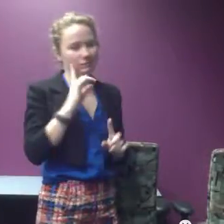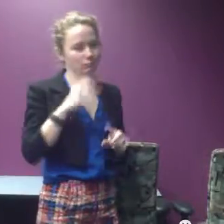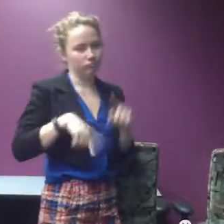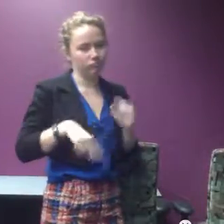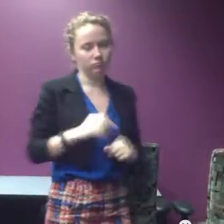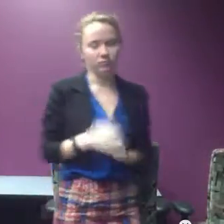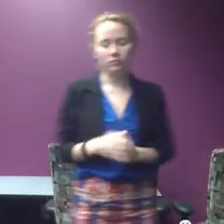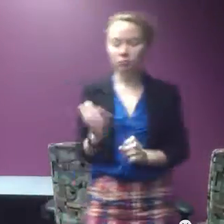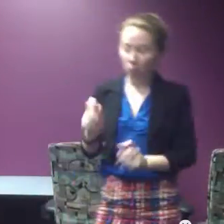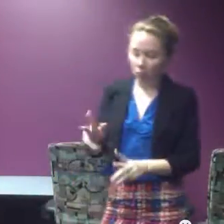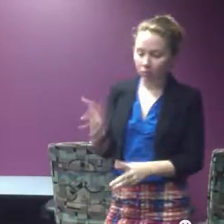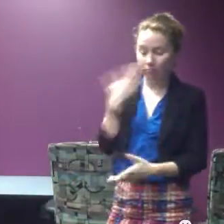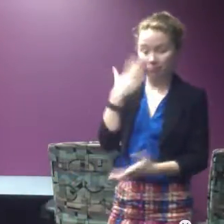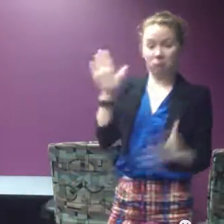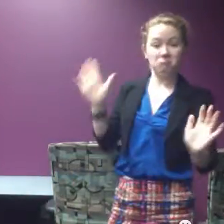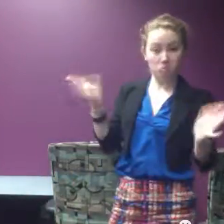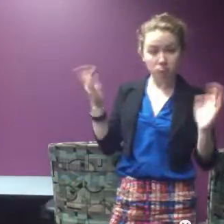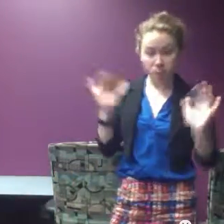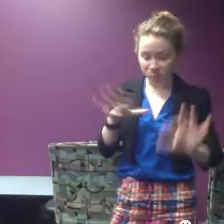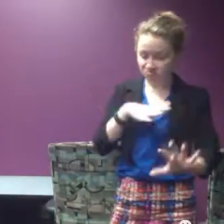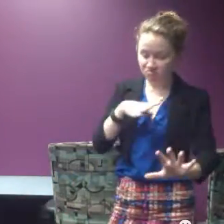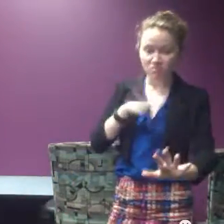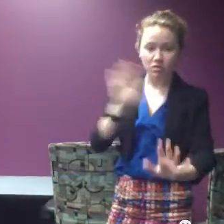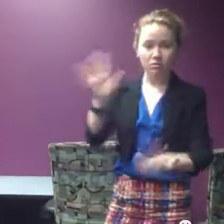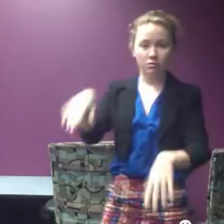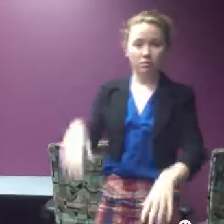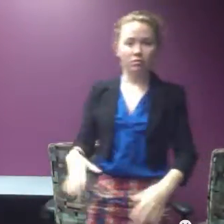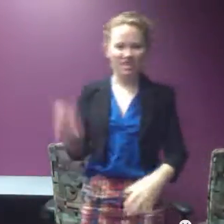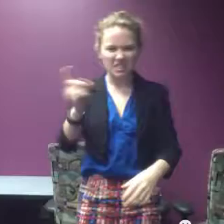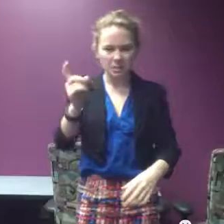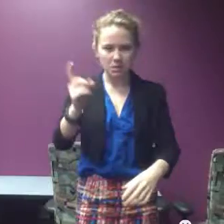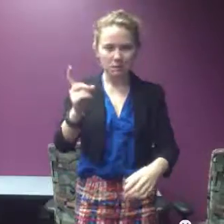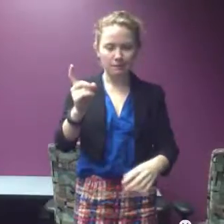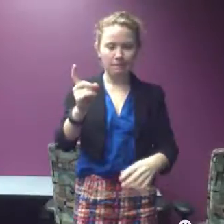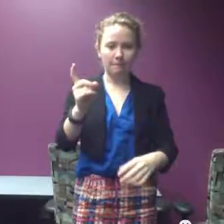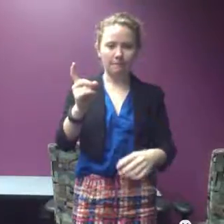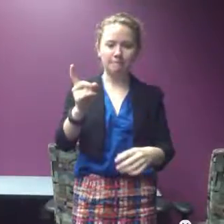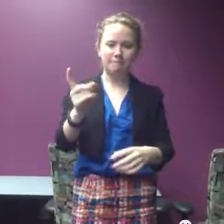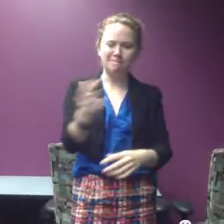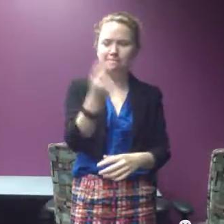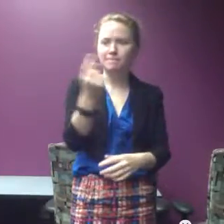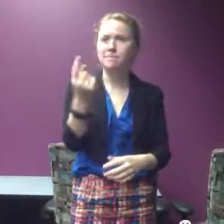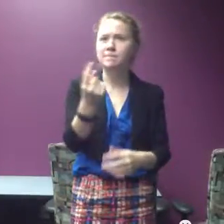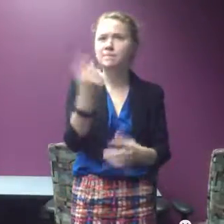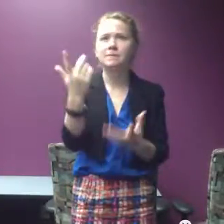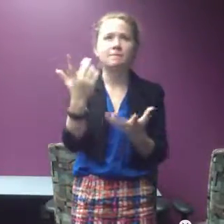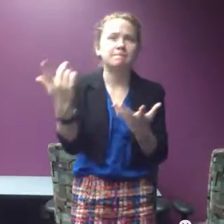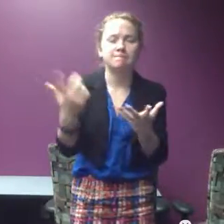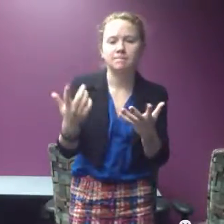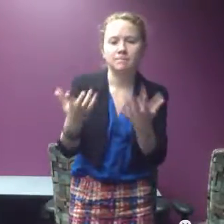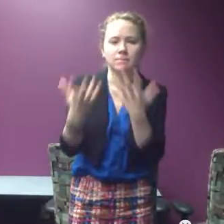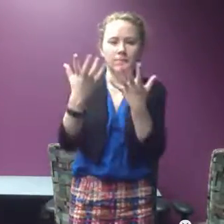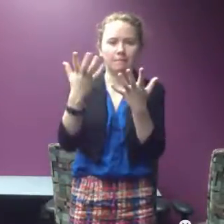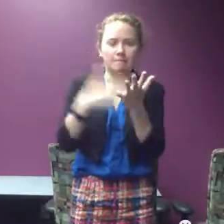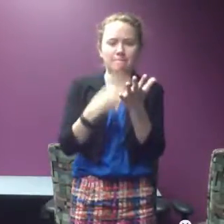Um, I didn't hear that. I'm sorry. Okay, it's fine. It's fine. You need, so